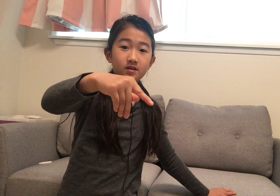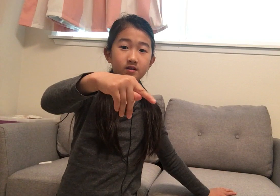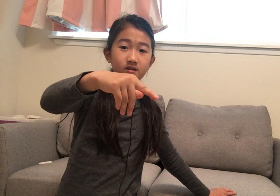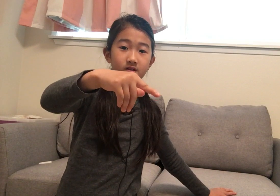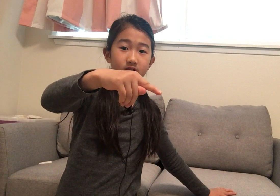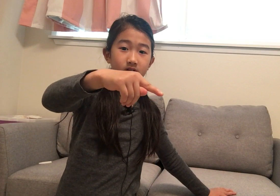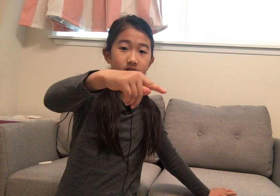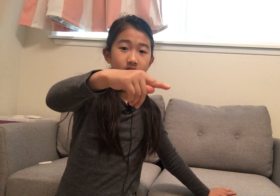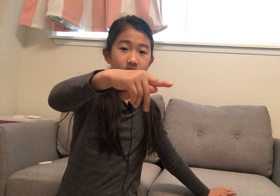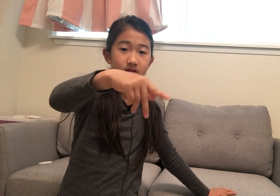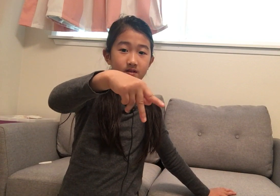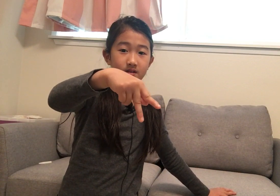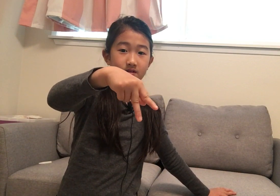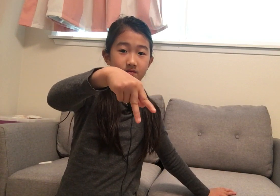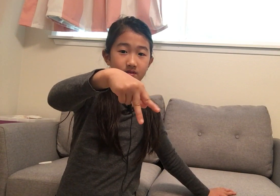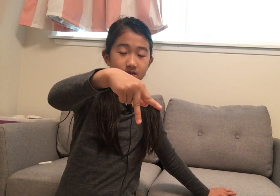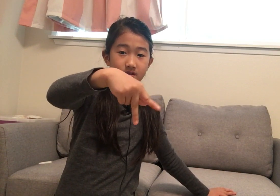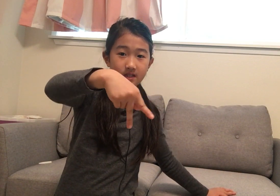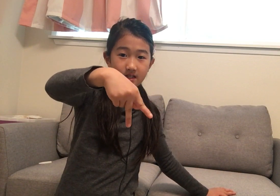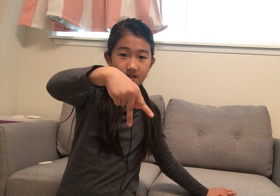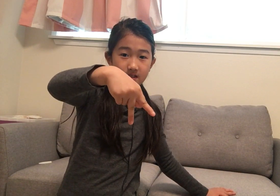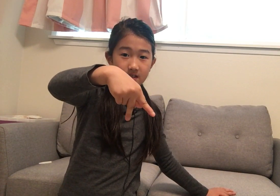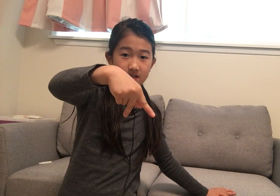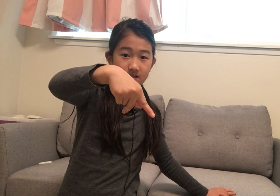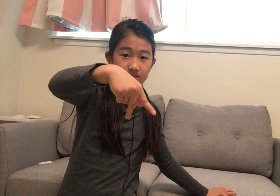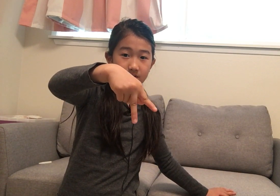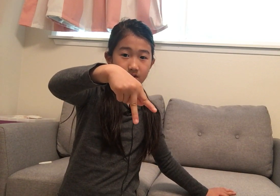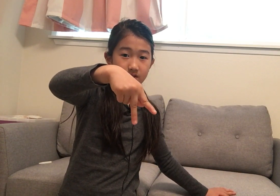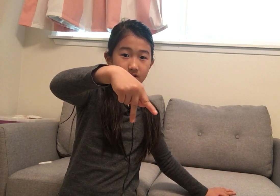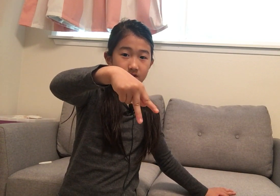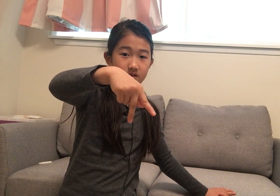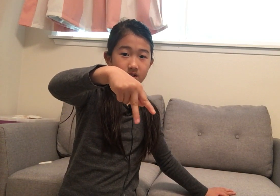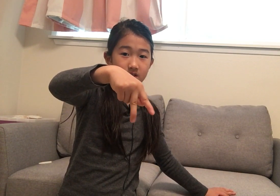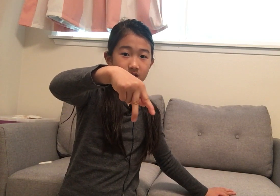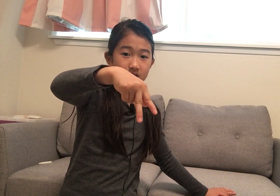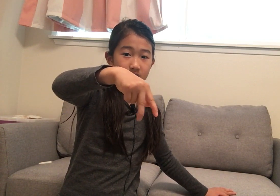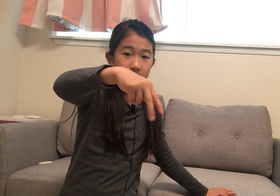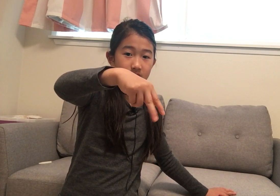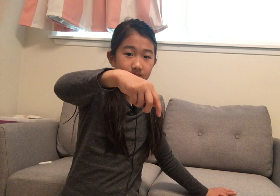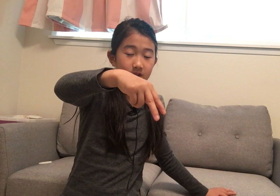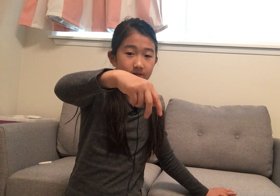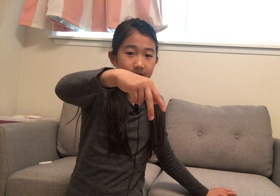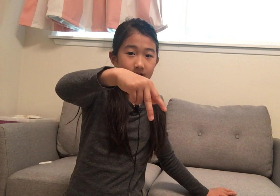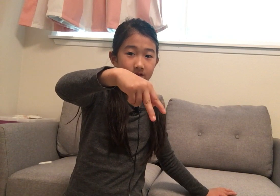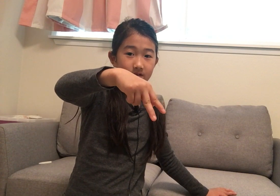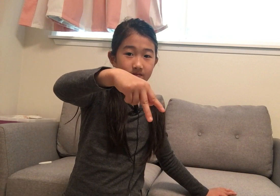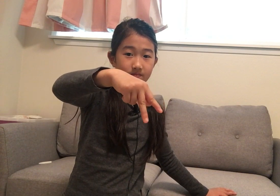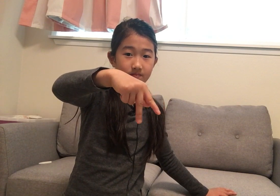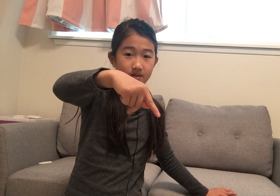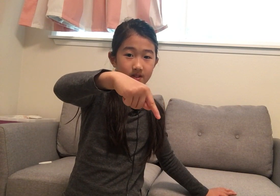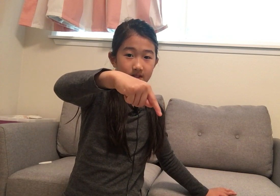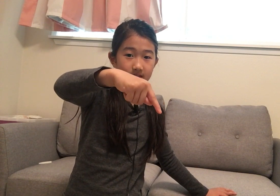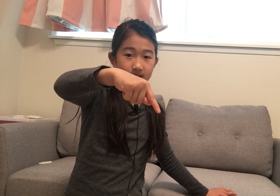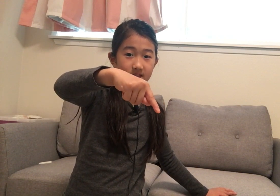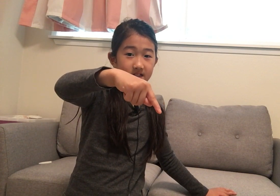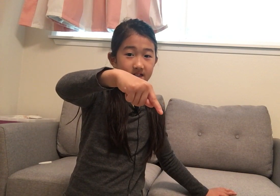you see this and then put your middle finger put it like this